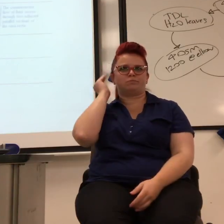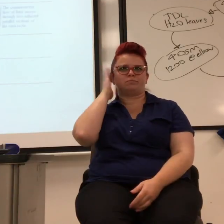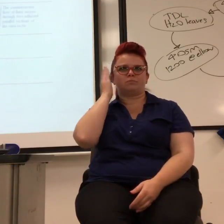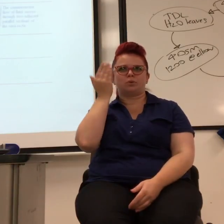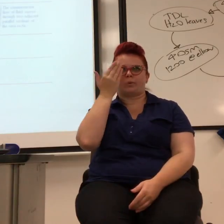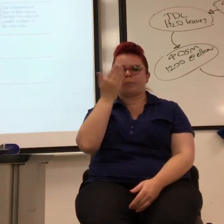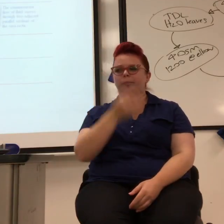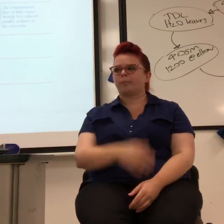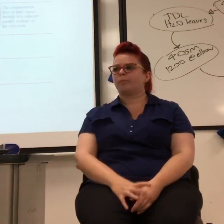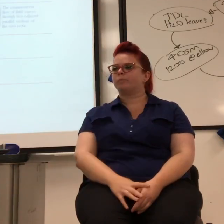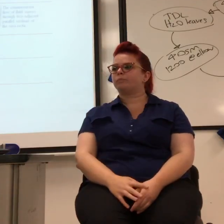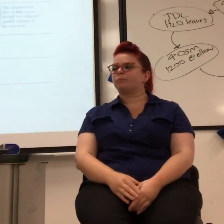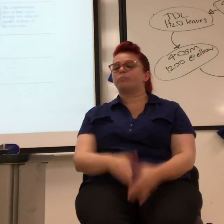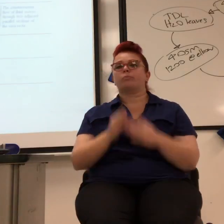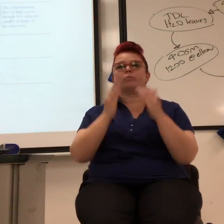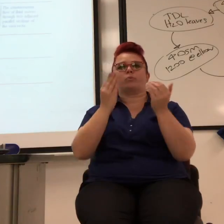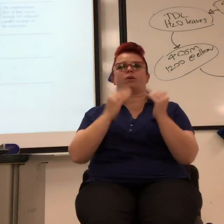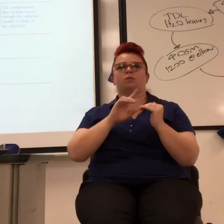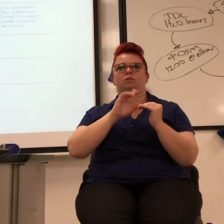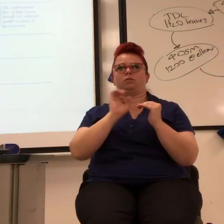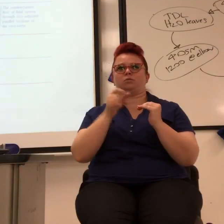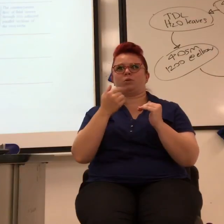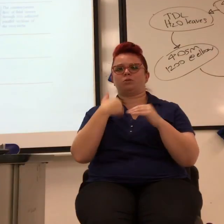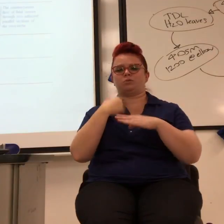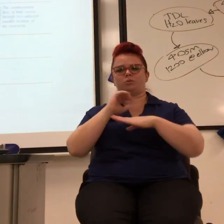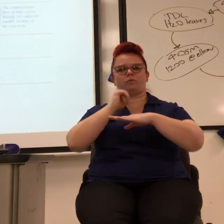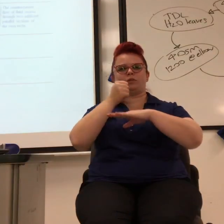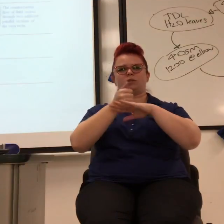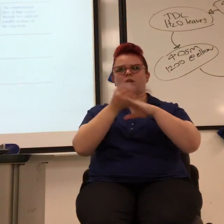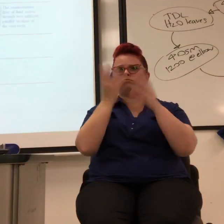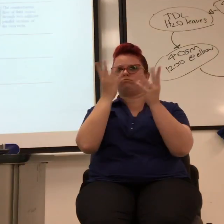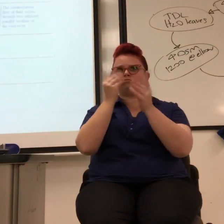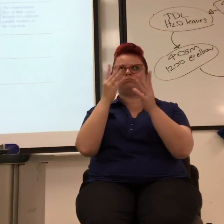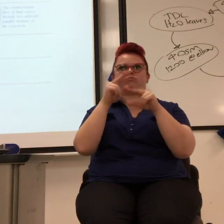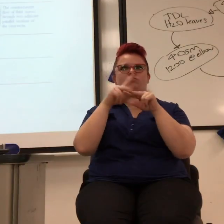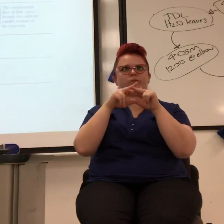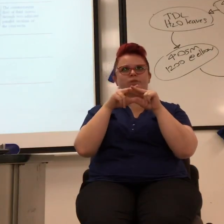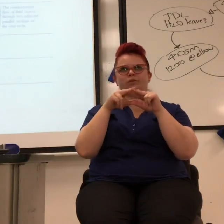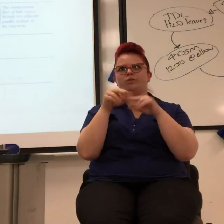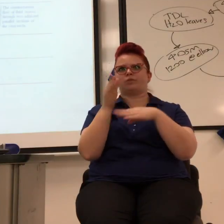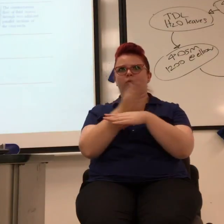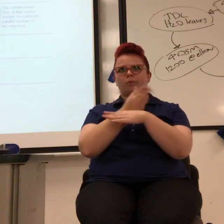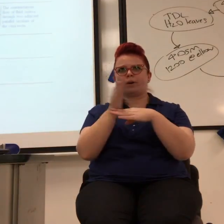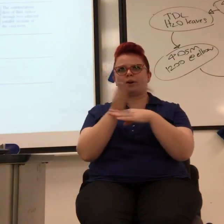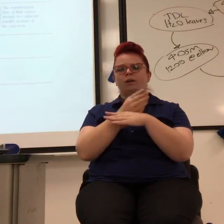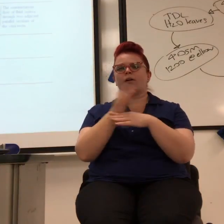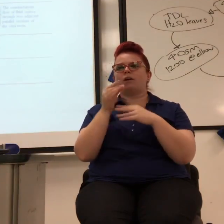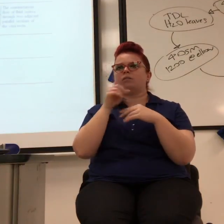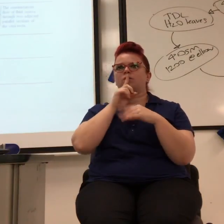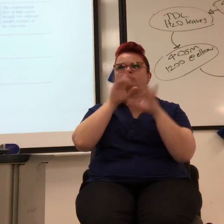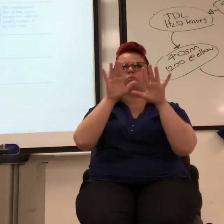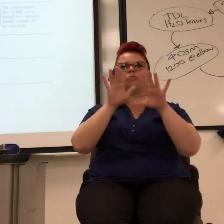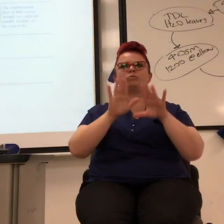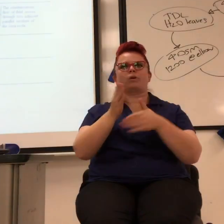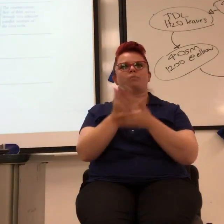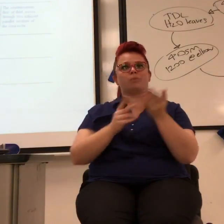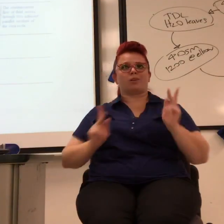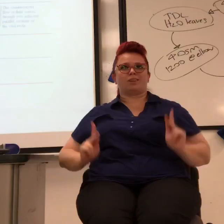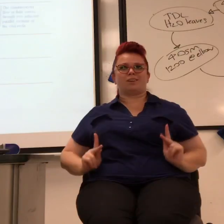Next question. Okay, so you've established this wonderful salt gradient. This is great. You need part of the kidney to be